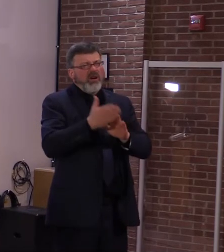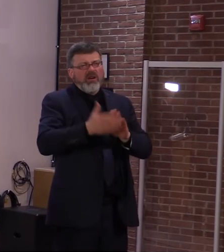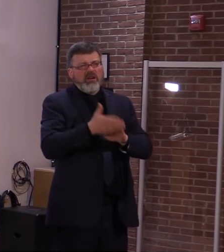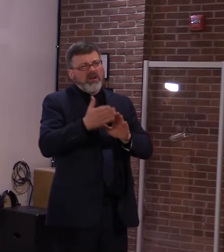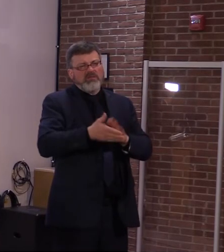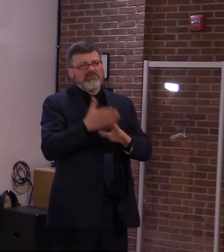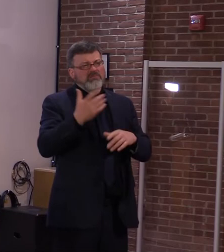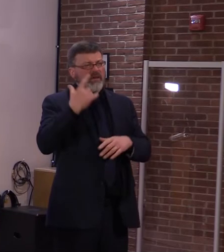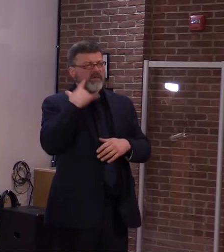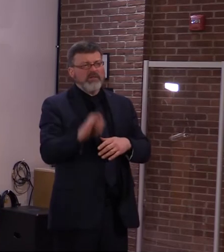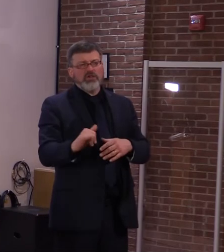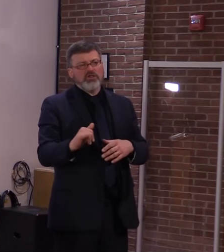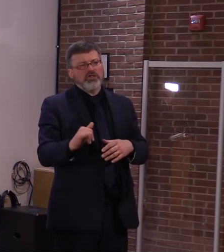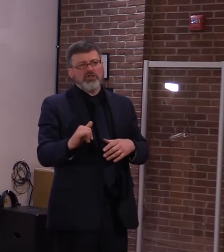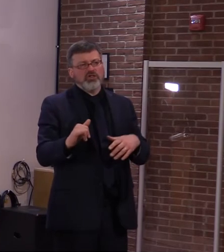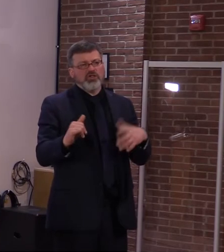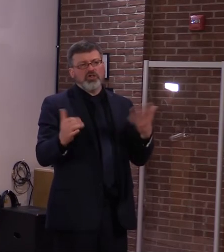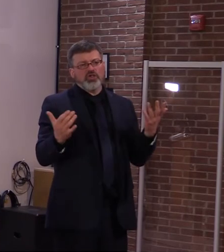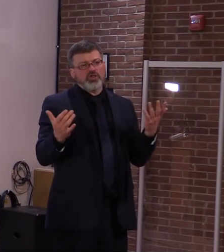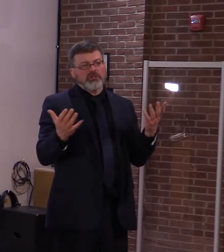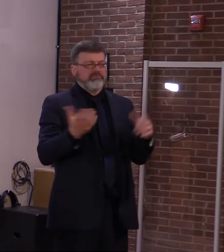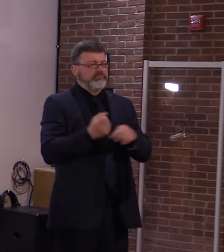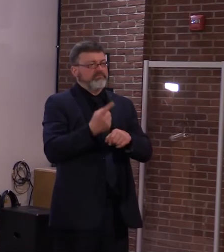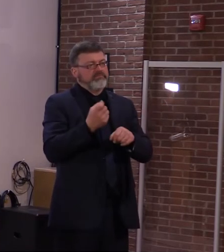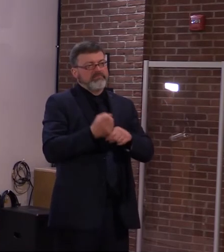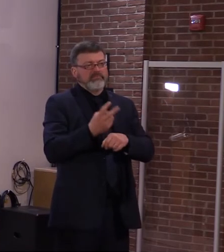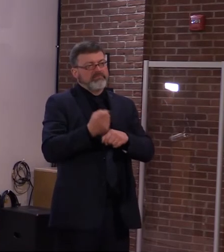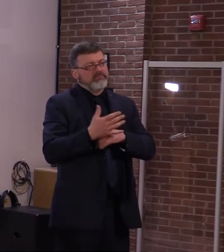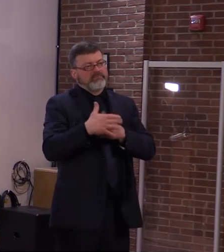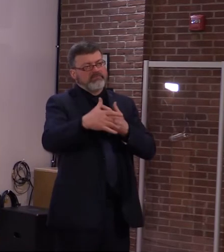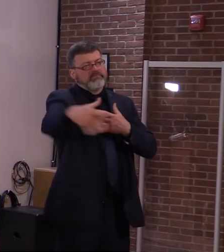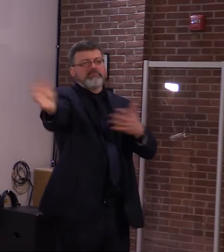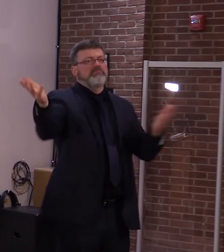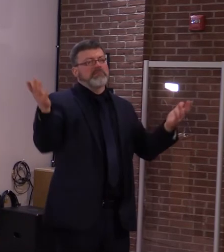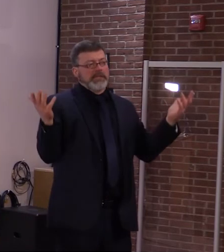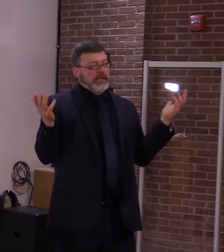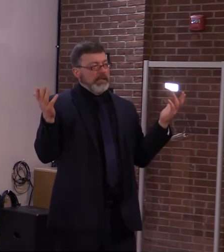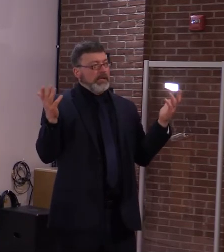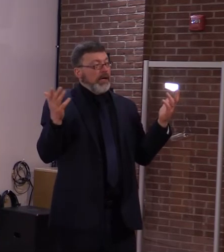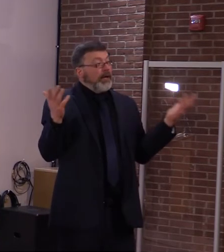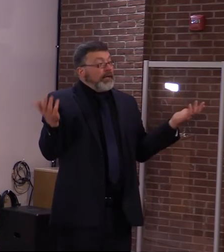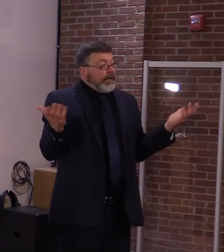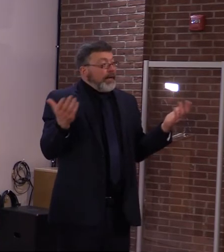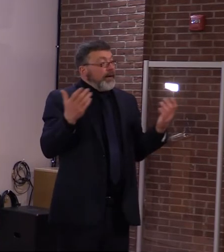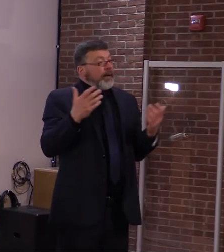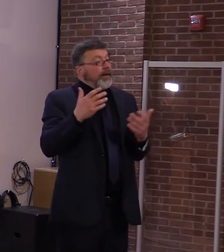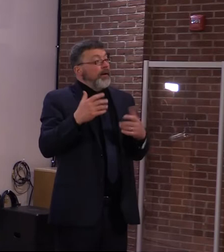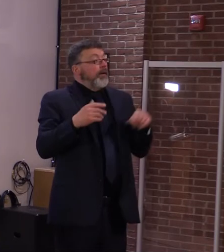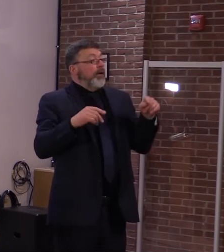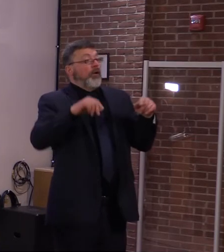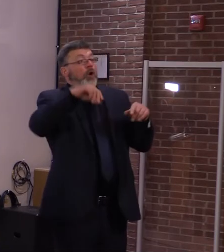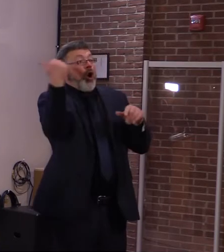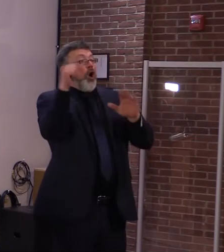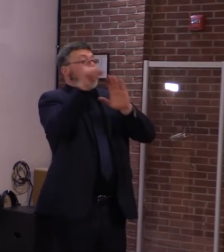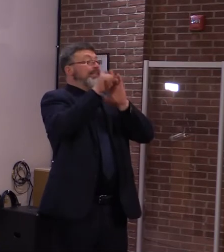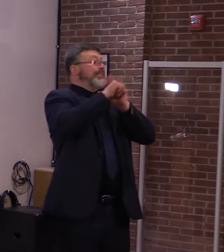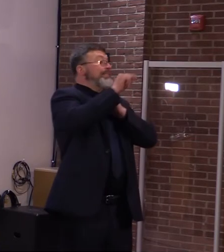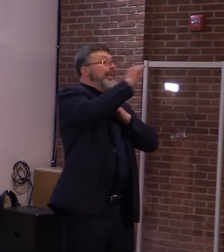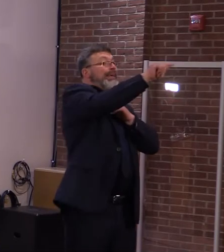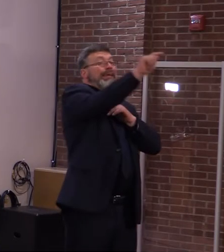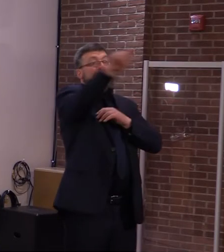it in some way. So I'm encouraged by what I'm seeing, and we'll have this debate moving